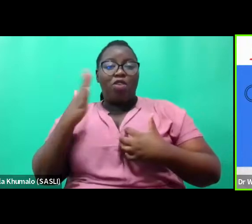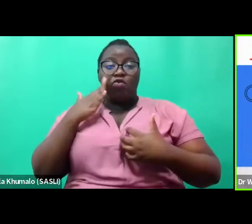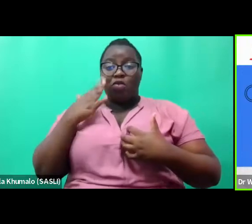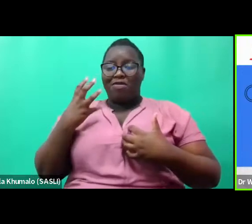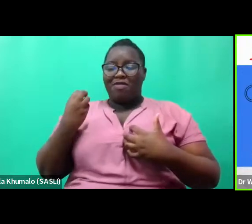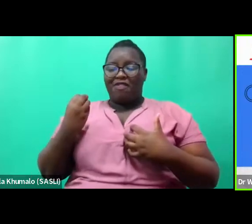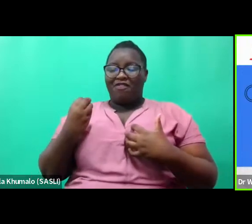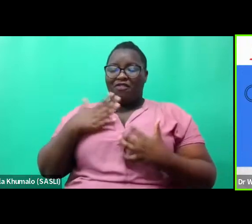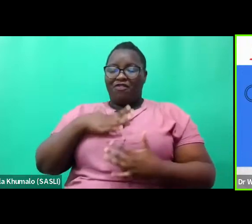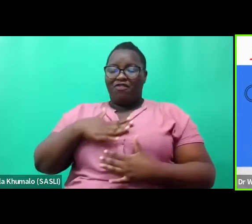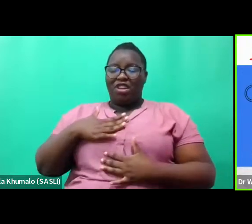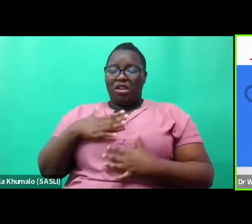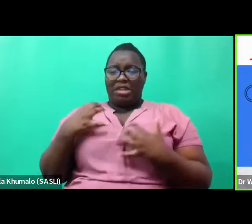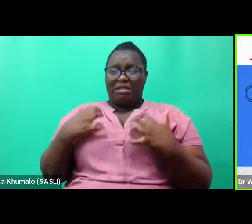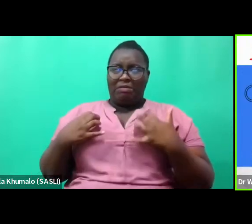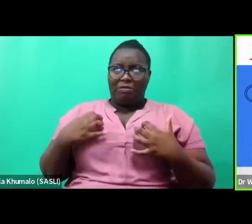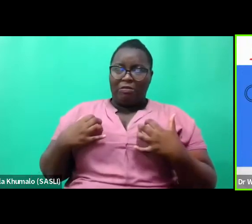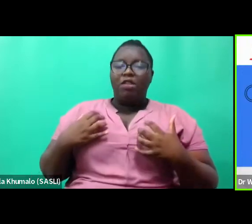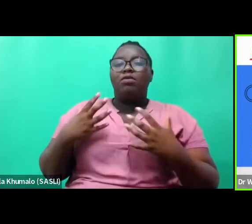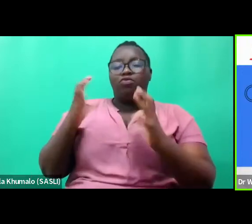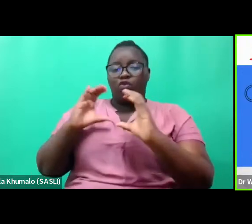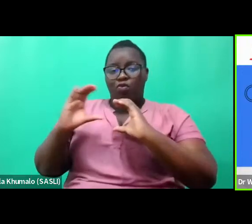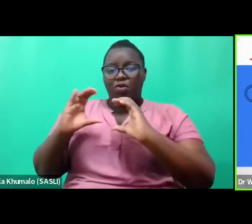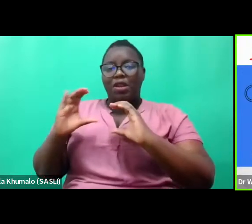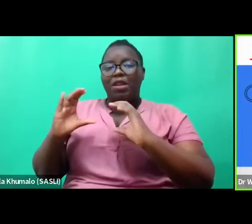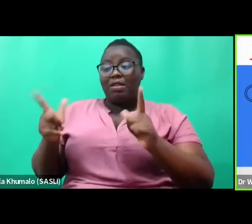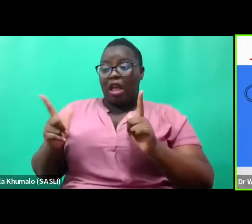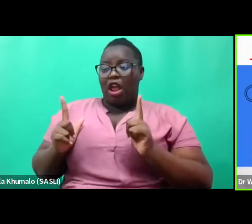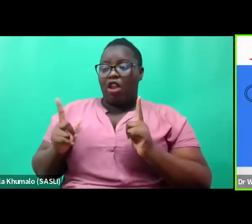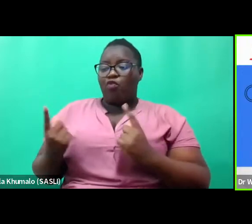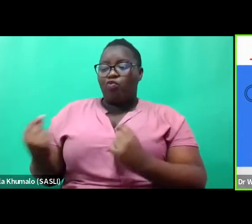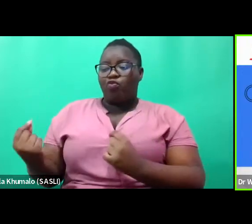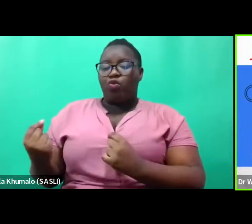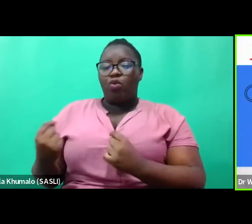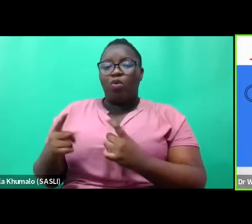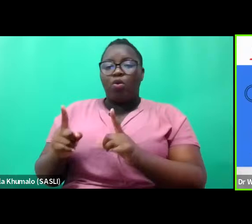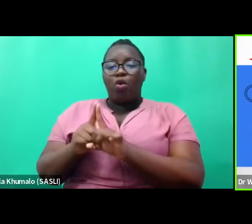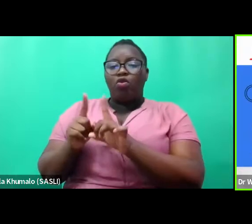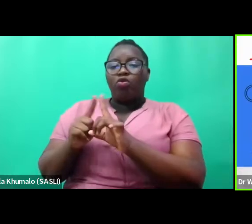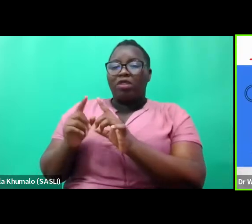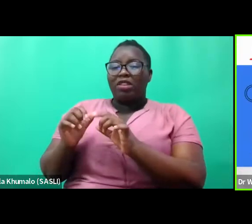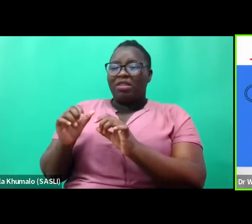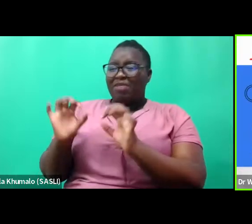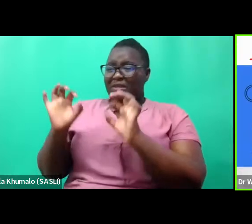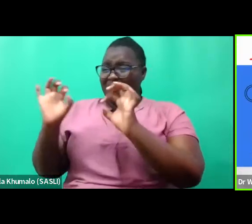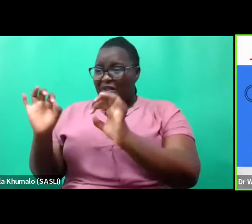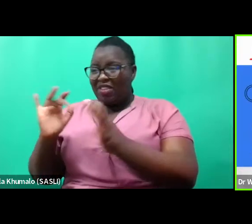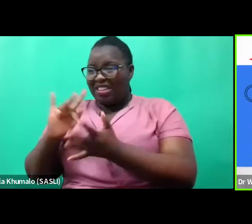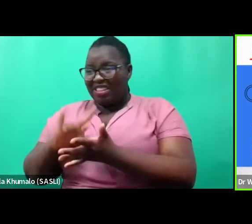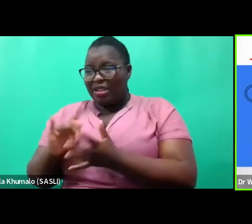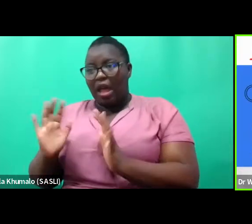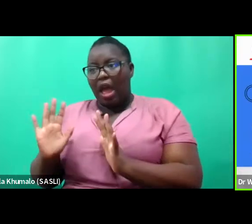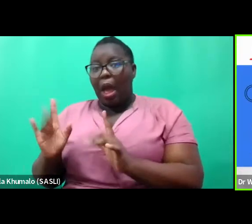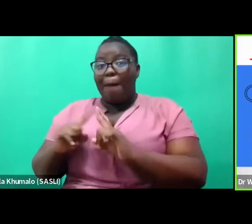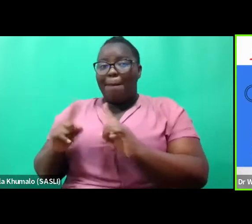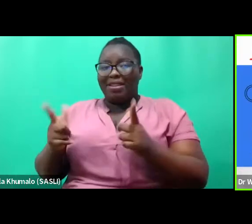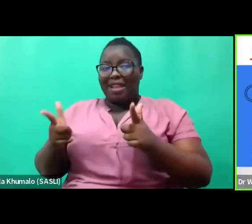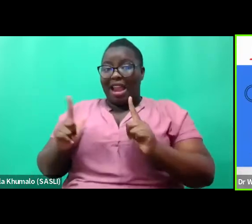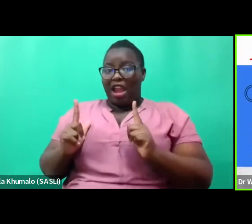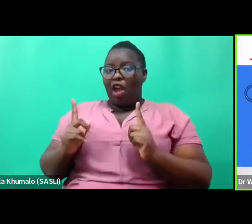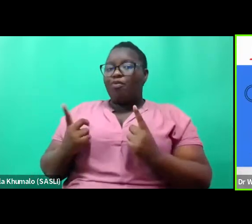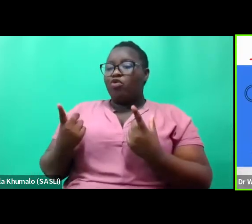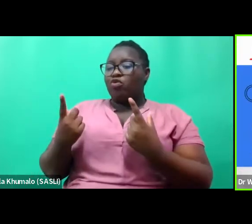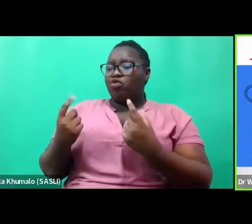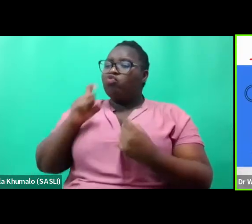And also, it's not a perfect center, but it allows me to use different methods of communication. So